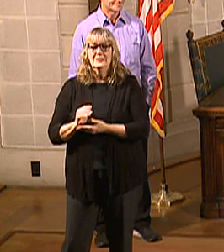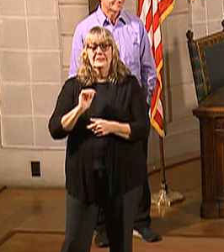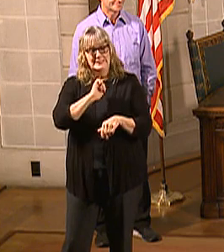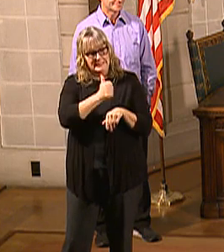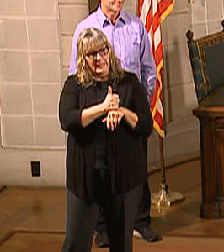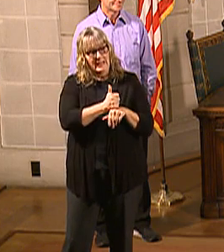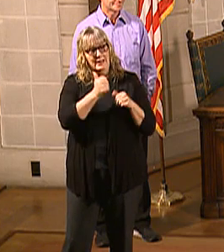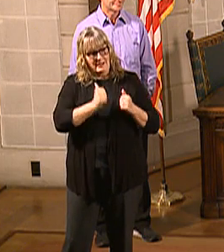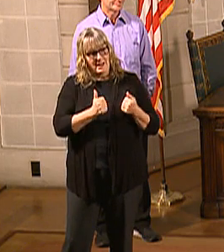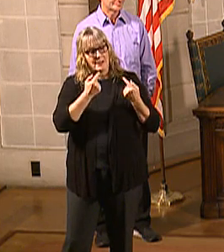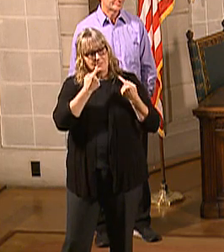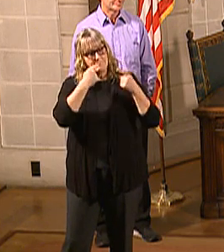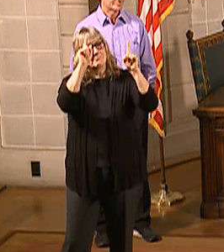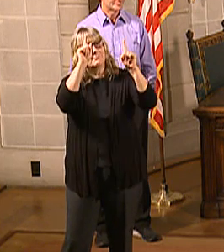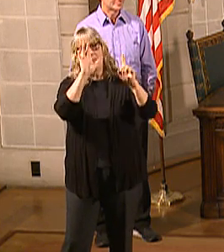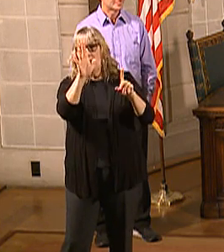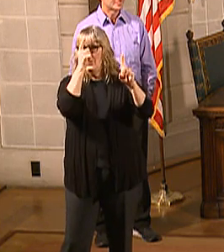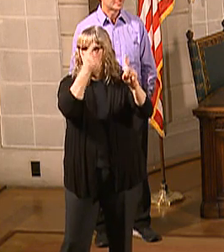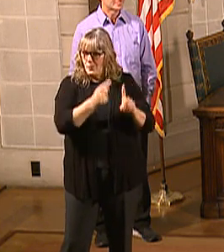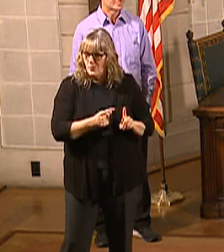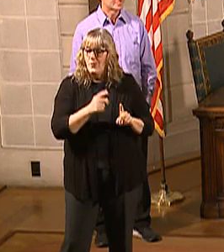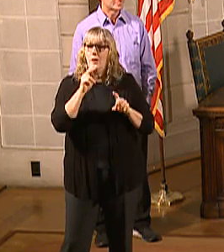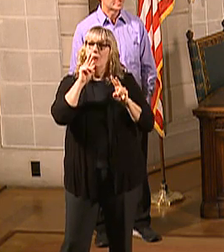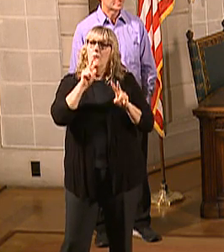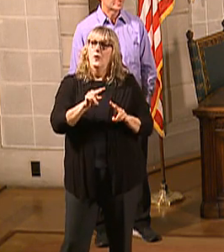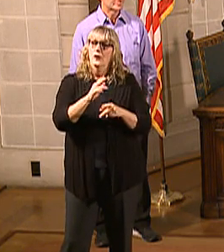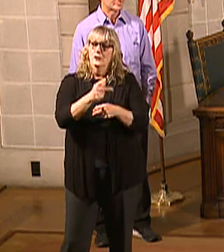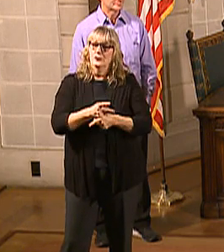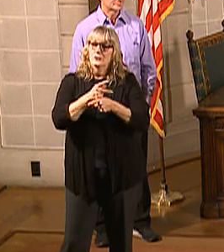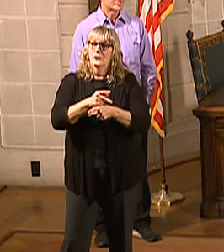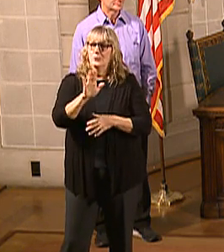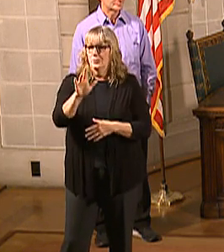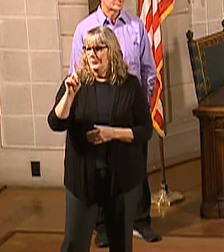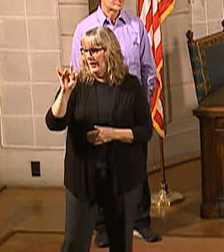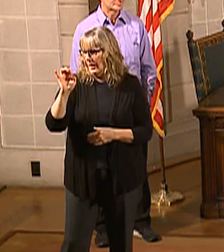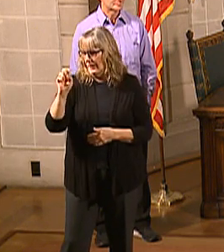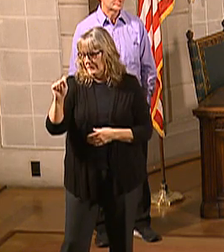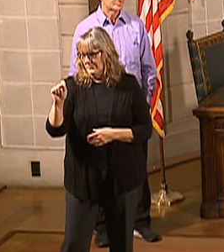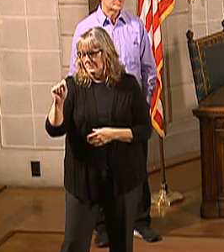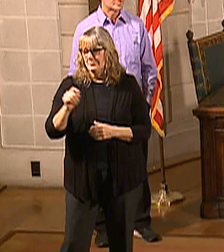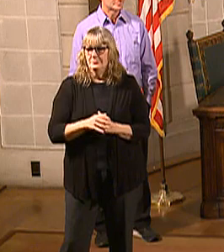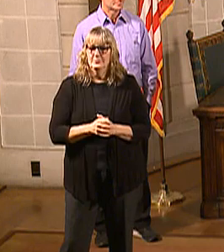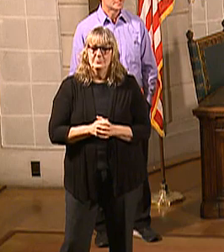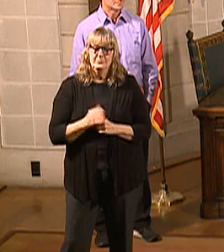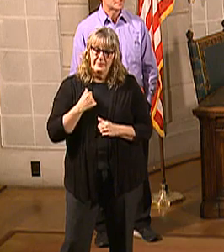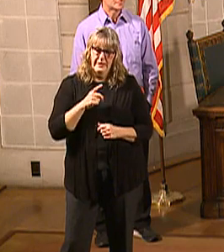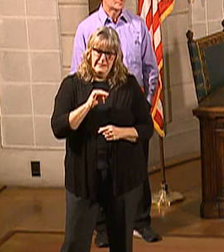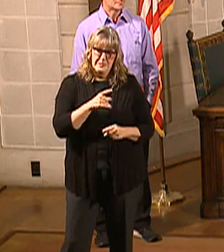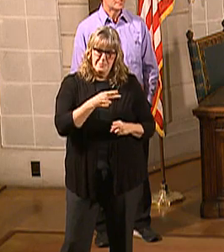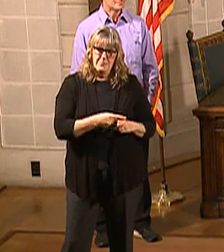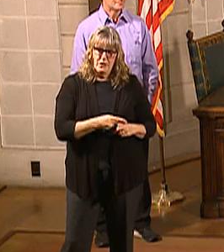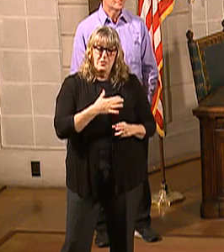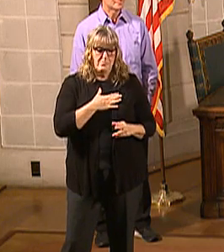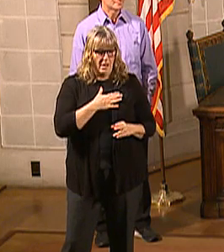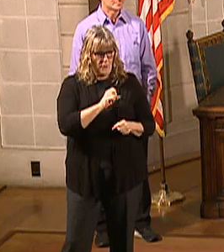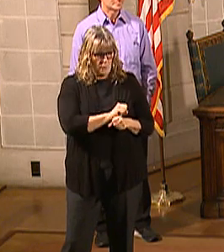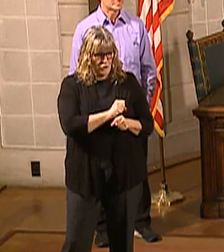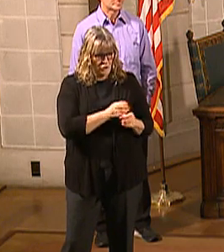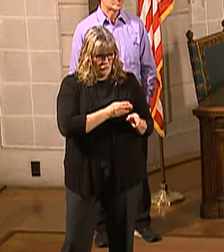goals, and then watch your diet. It's all about, since I mentioned I did my career